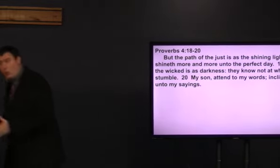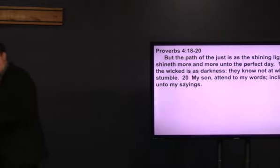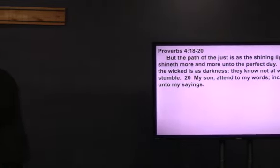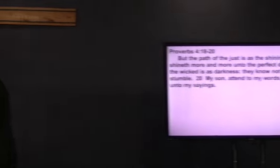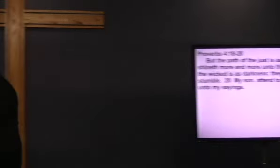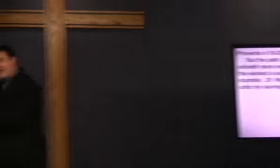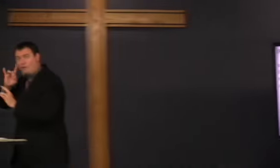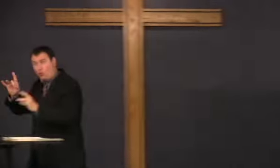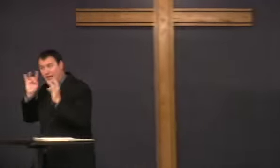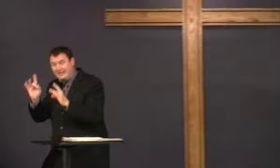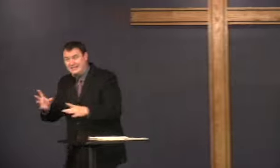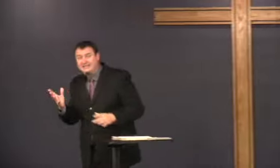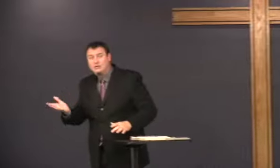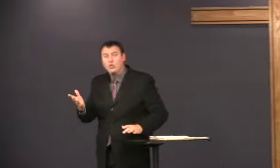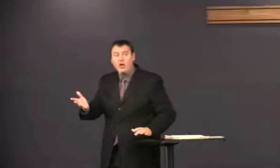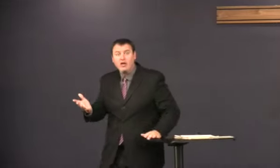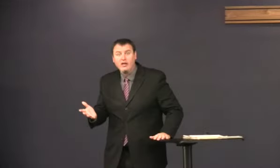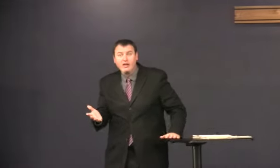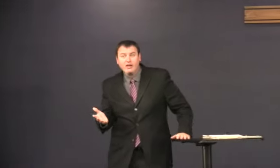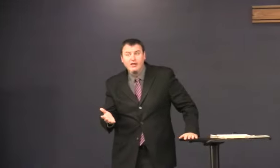But way of the wickedness